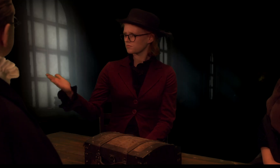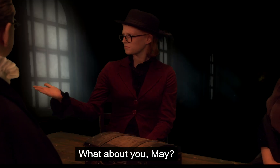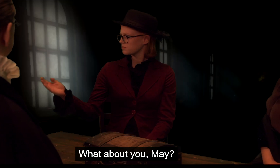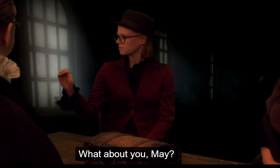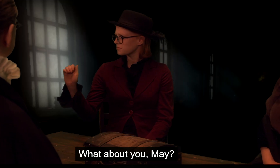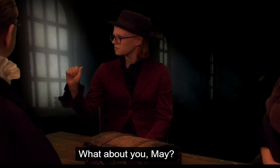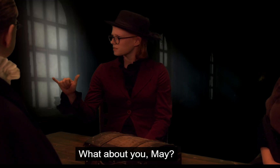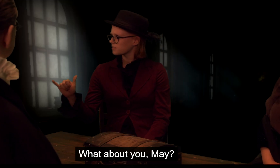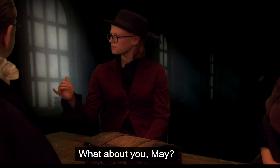What about you, May?